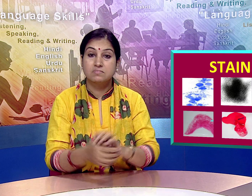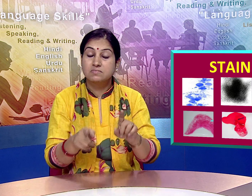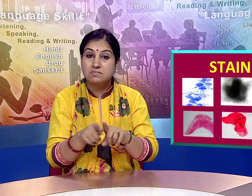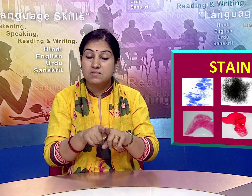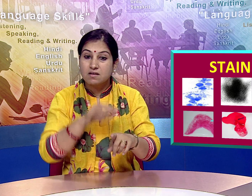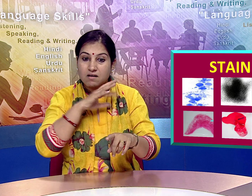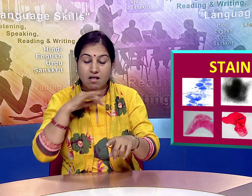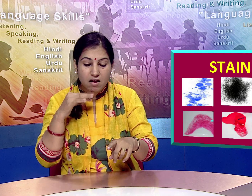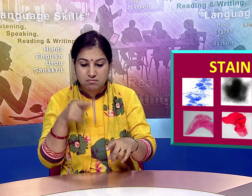and its color.